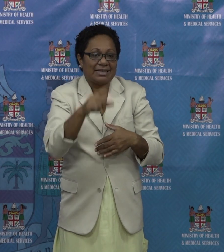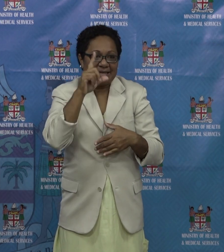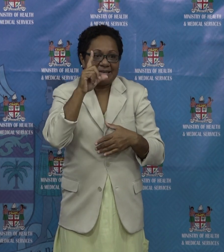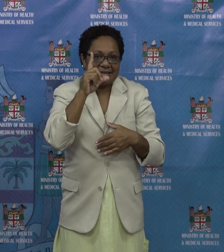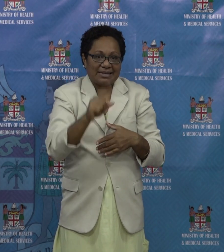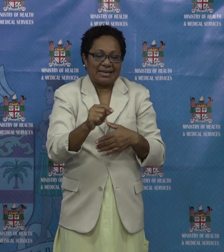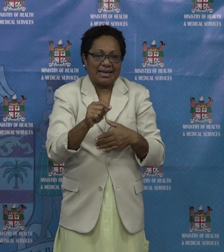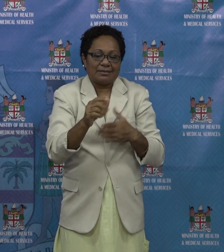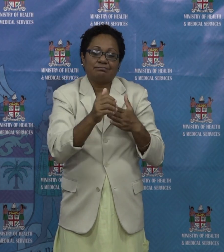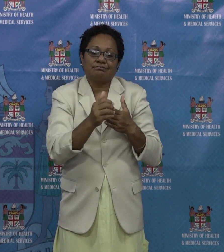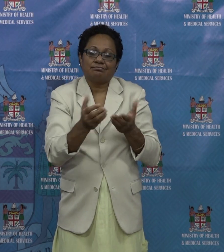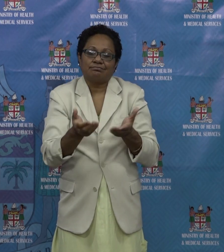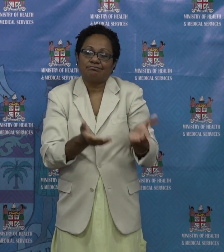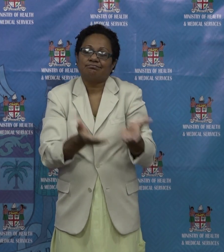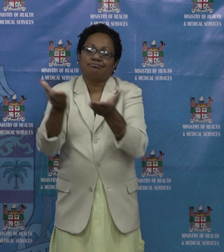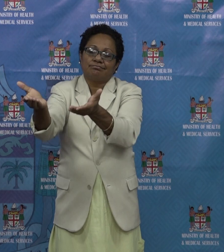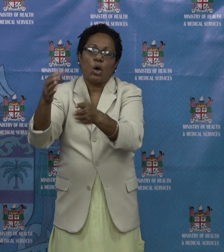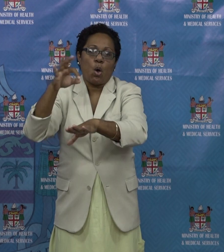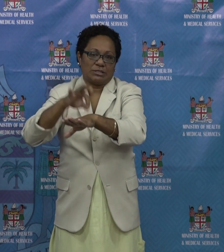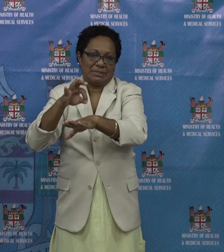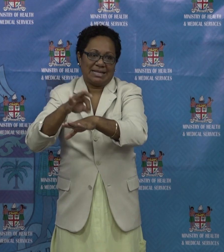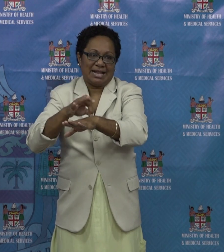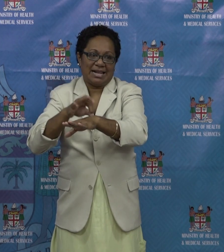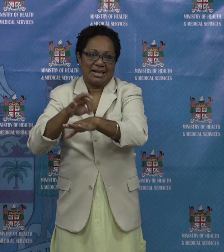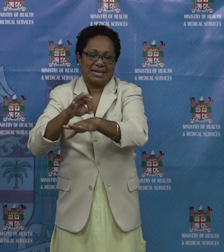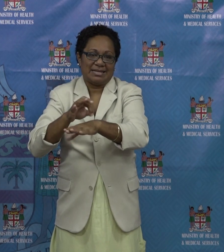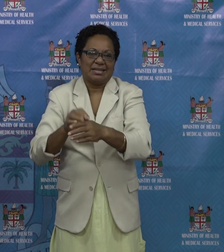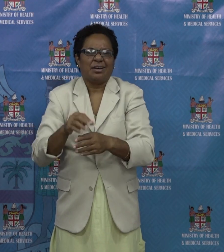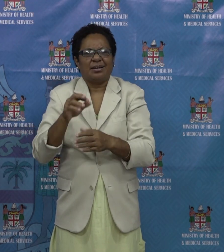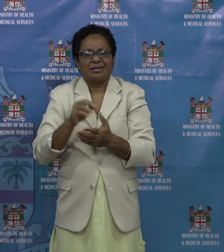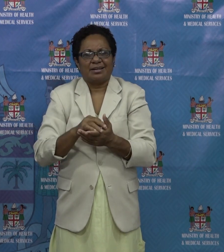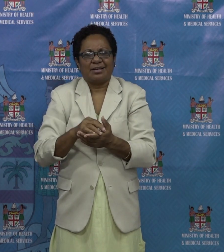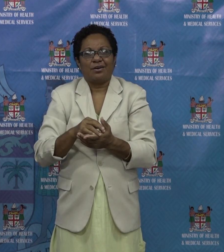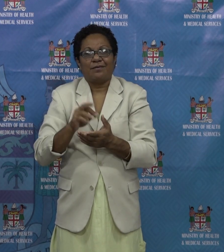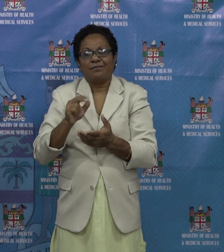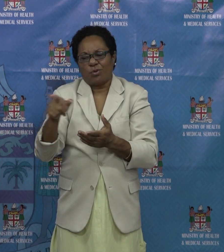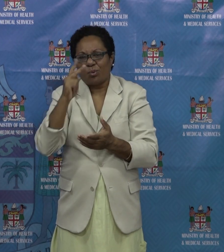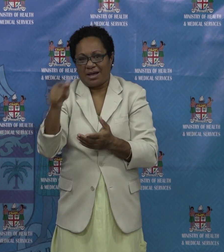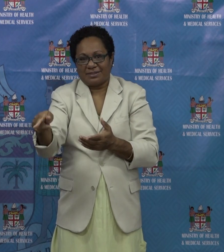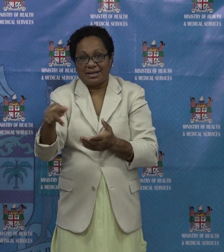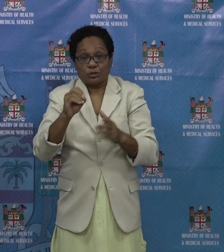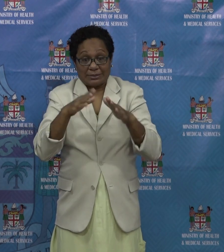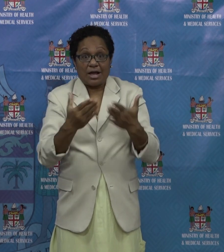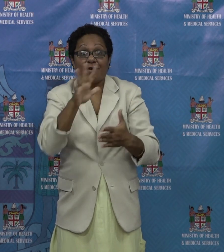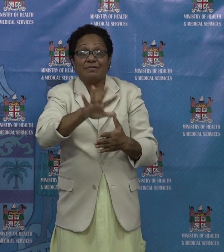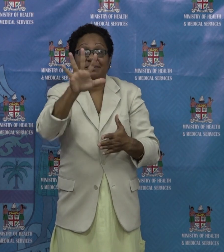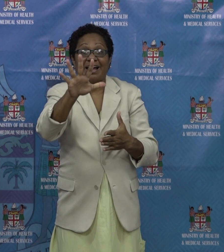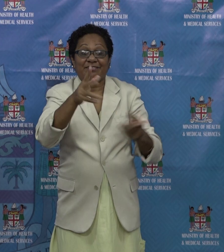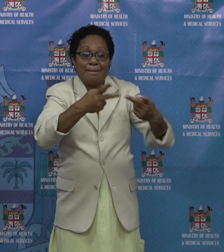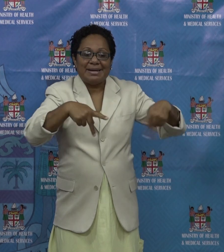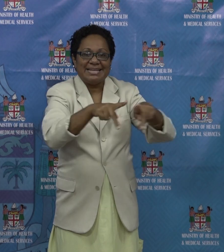treatment. So at the moment we have 55 screening clinics in the country, and we are